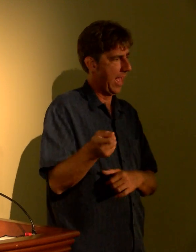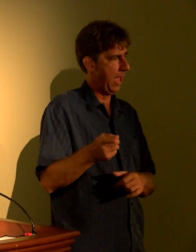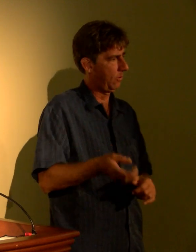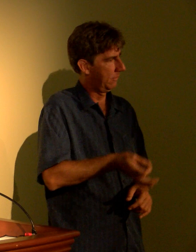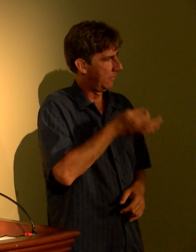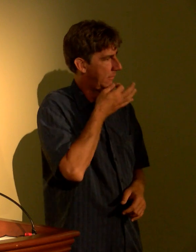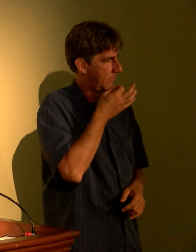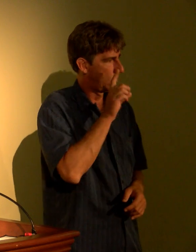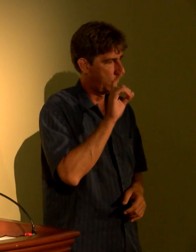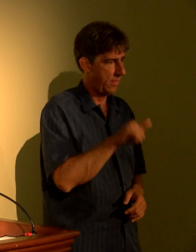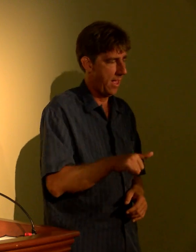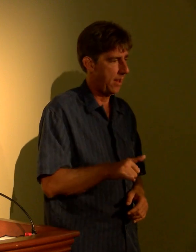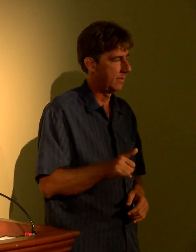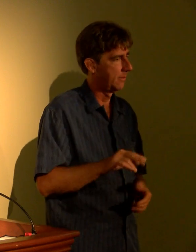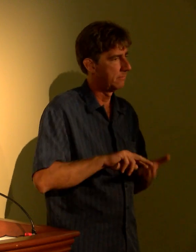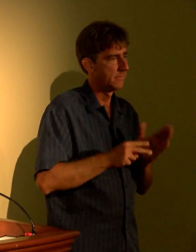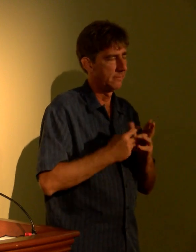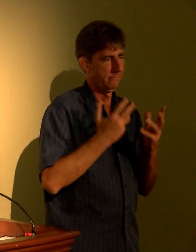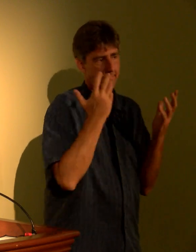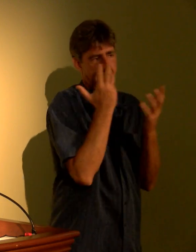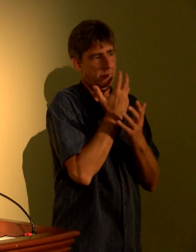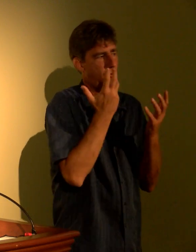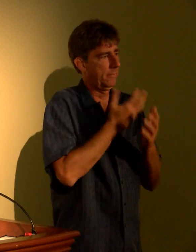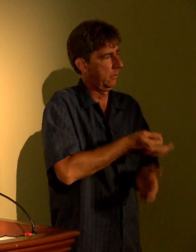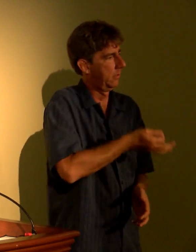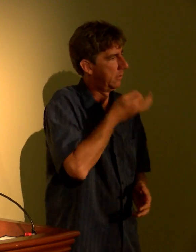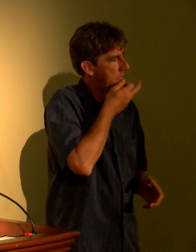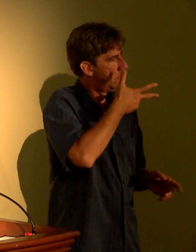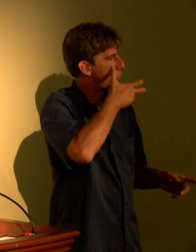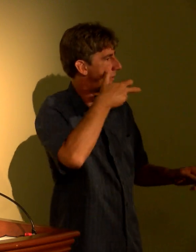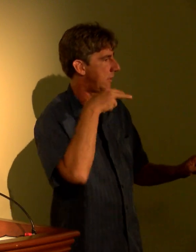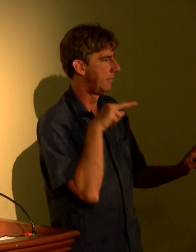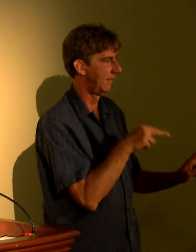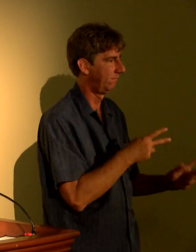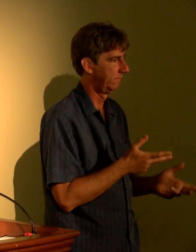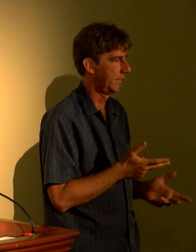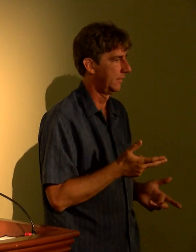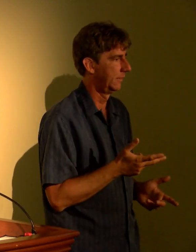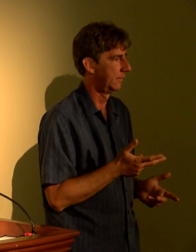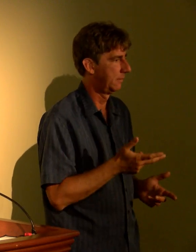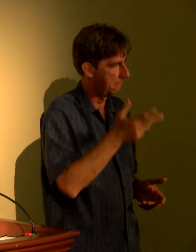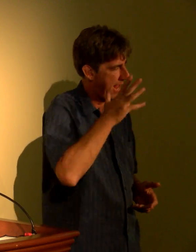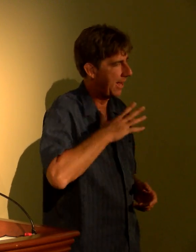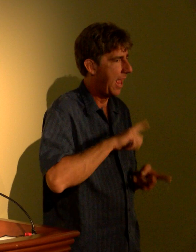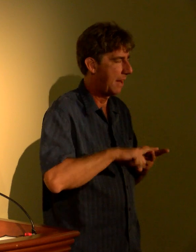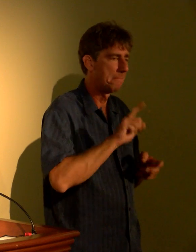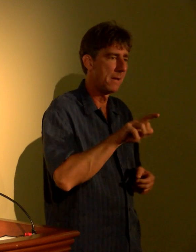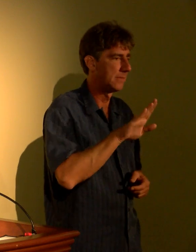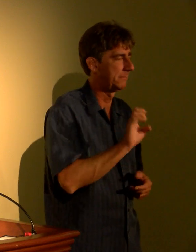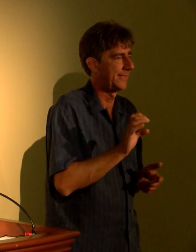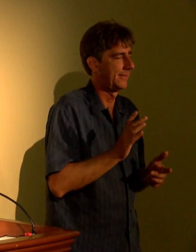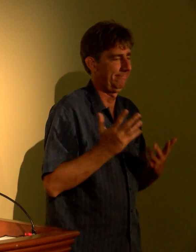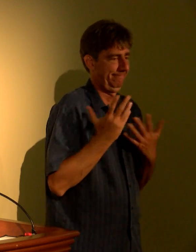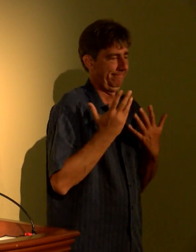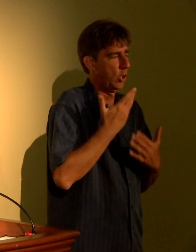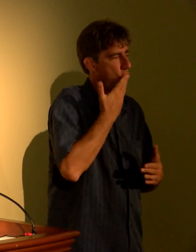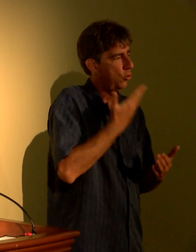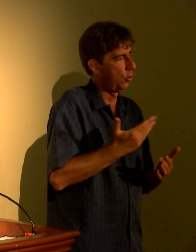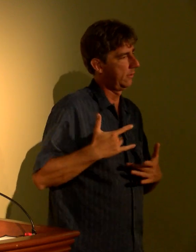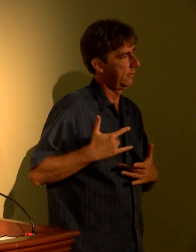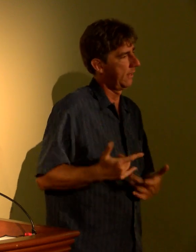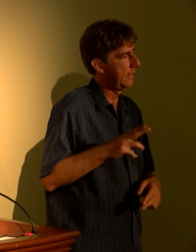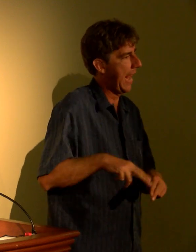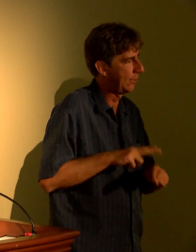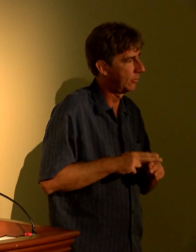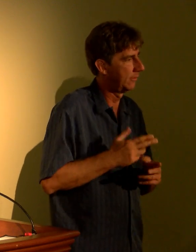an incredibly perceptive man. And really, I think, incredibly good-natured and pleasant